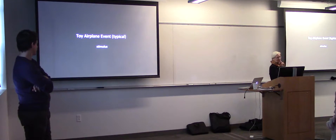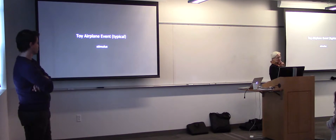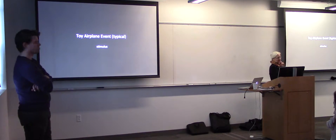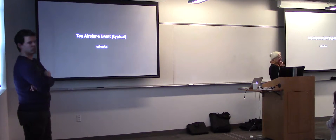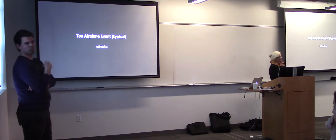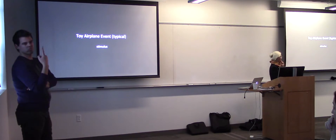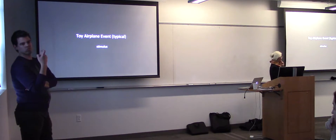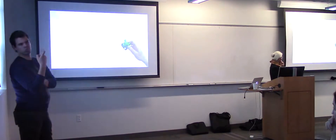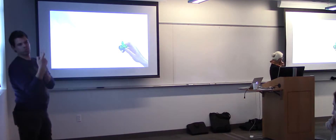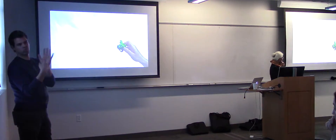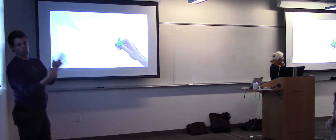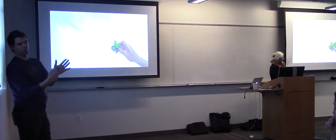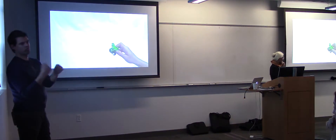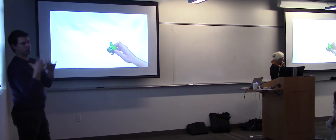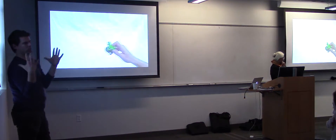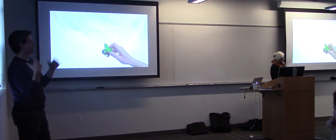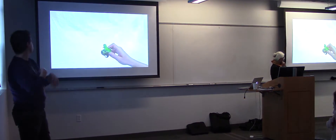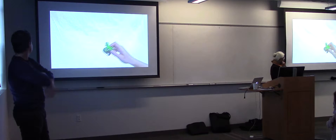We'll show one more example.